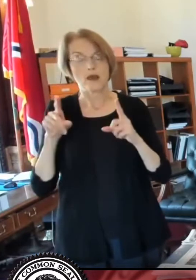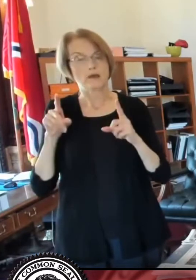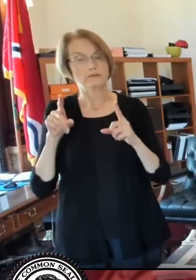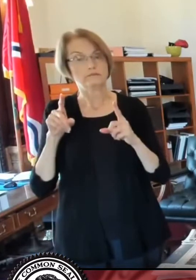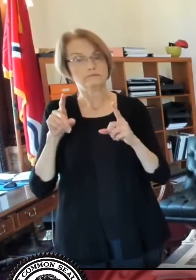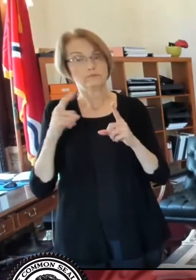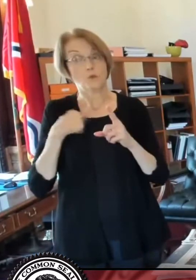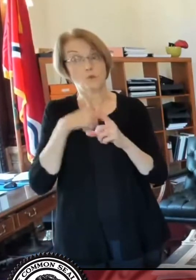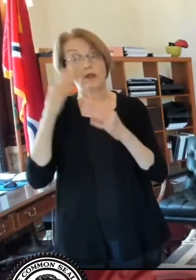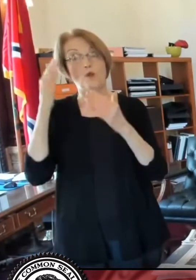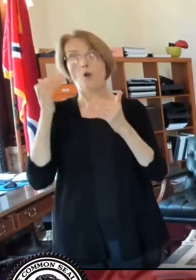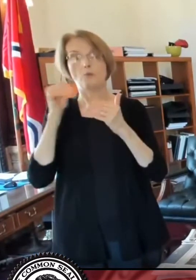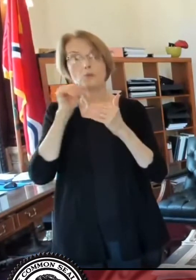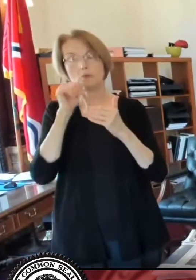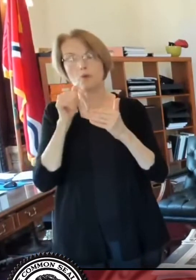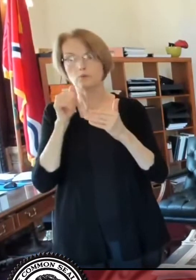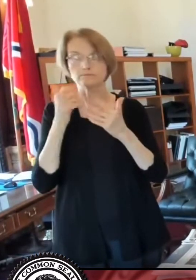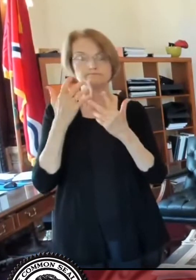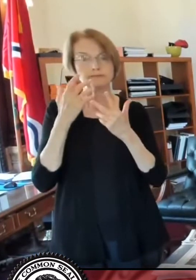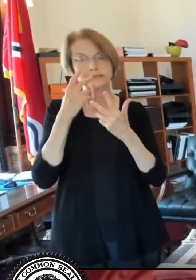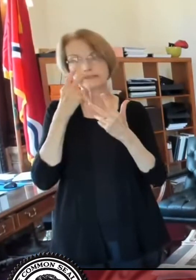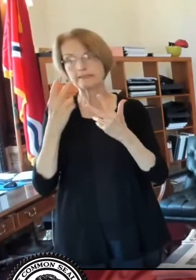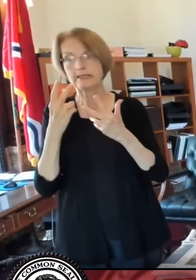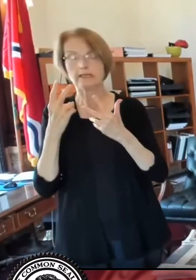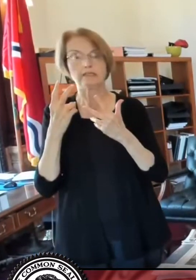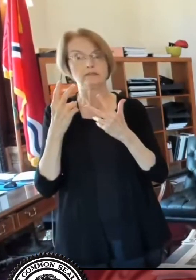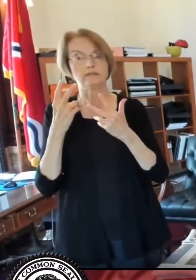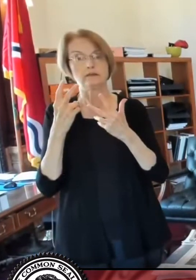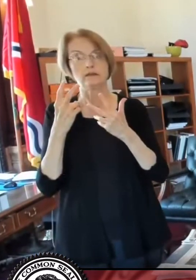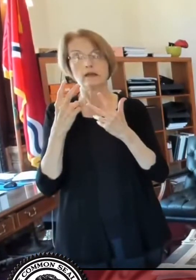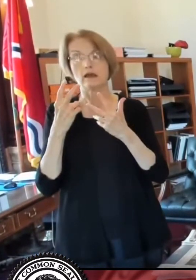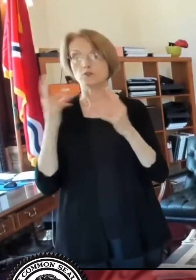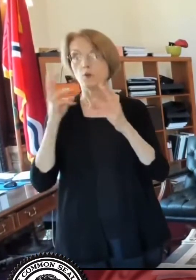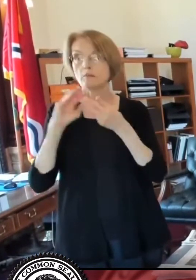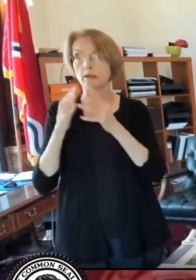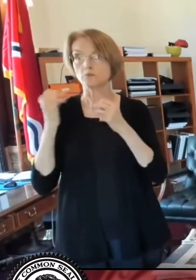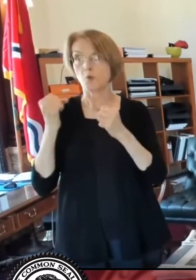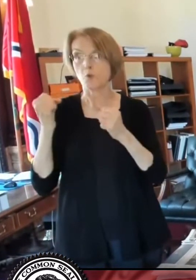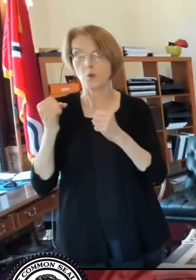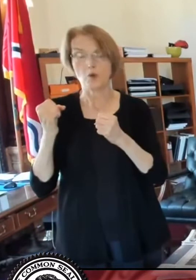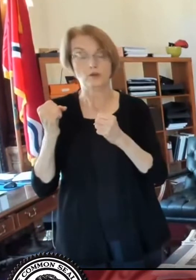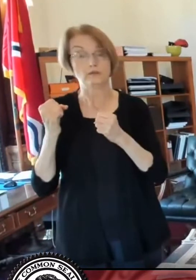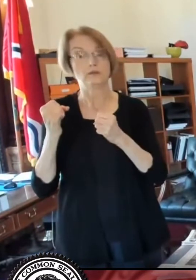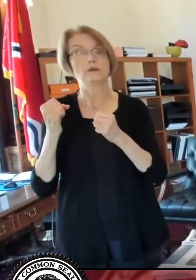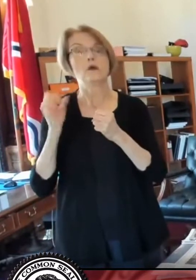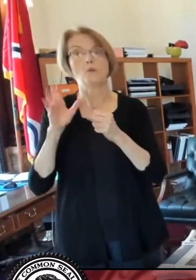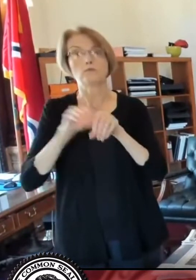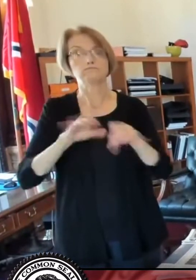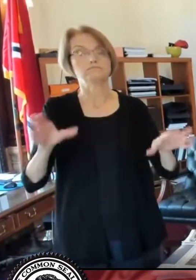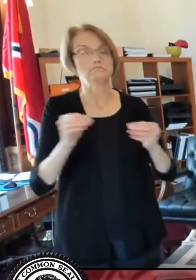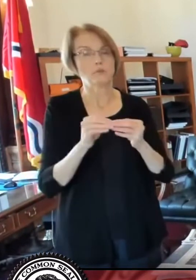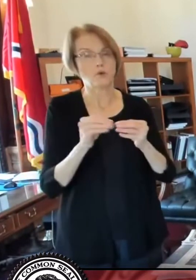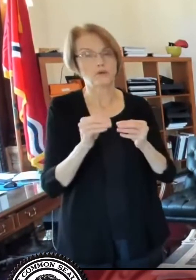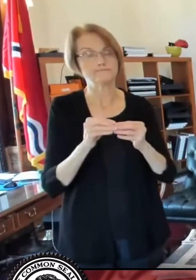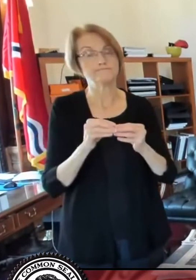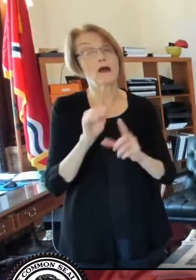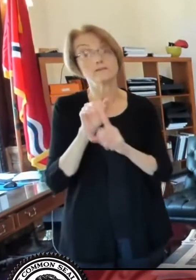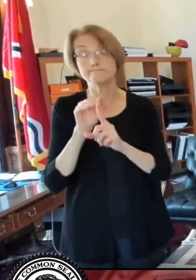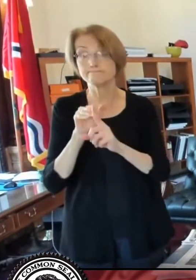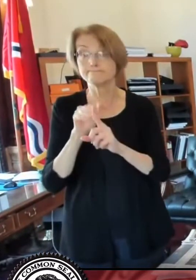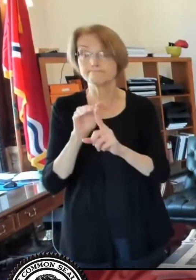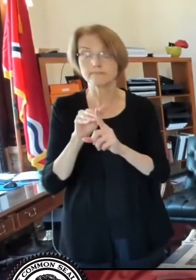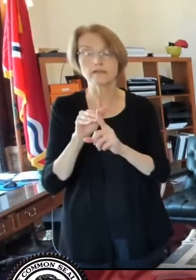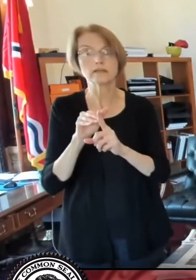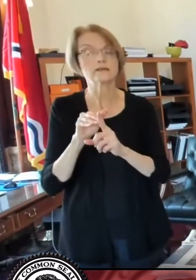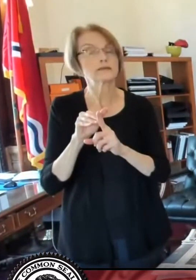uptick as we go into winter. The other thing I would say is get a flu shot. Flu is a respiratory